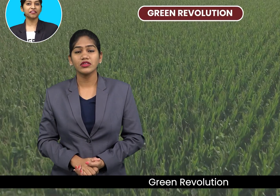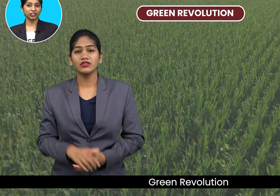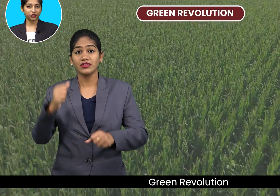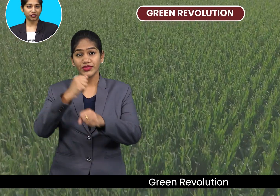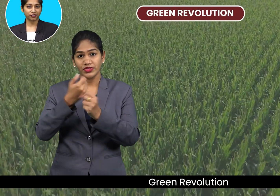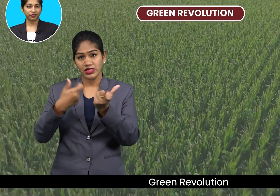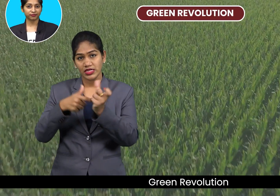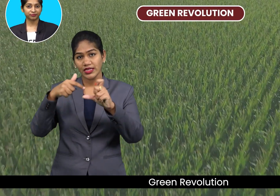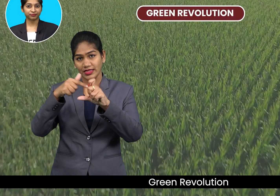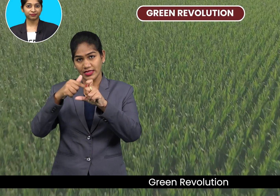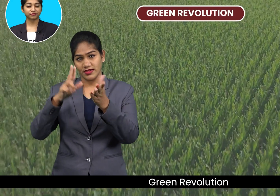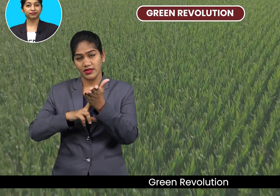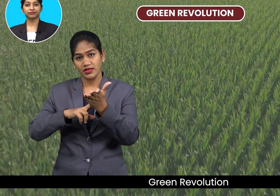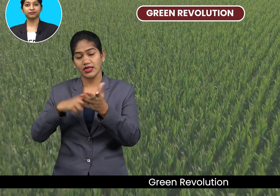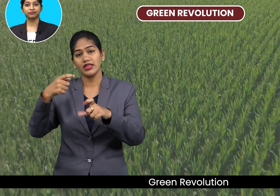Green Revolution.